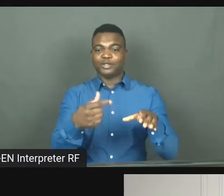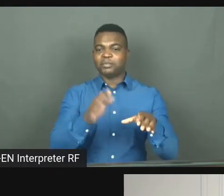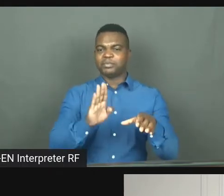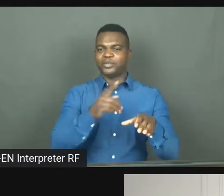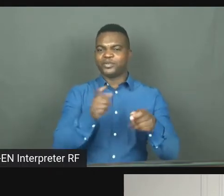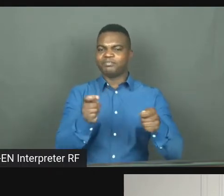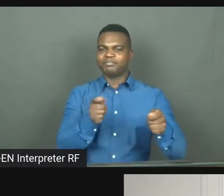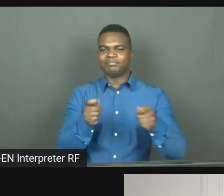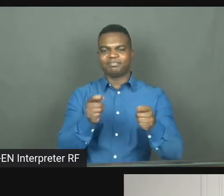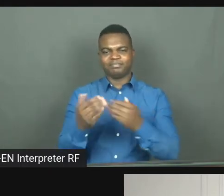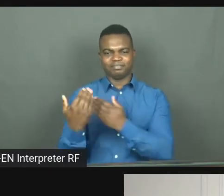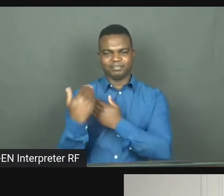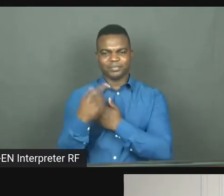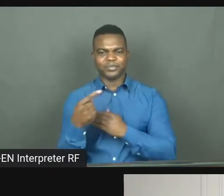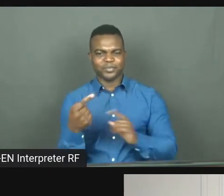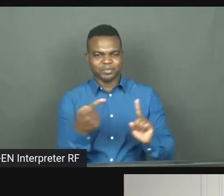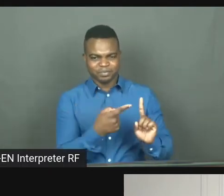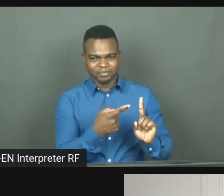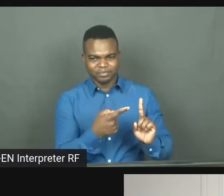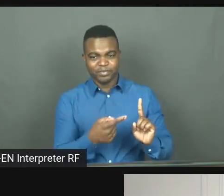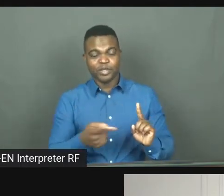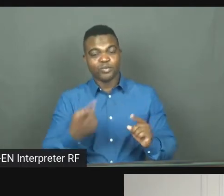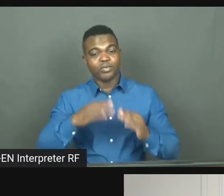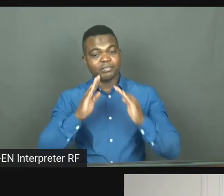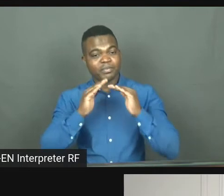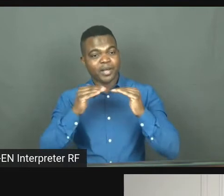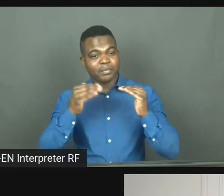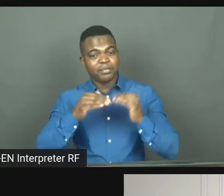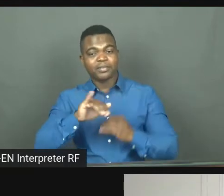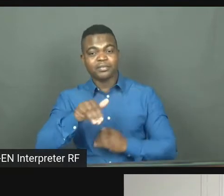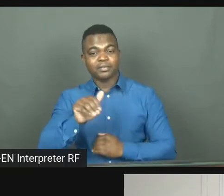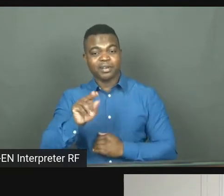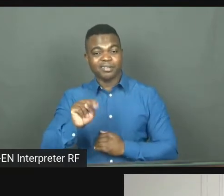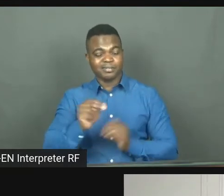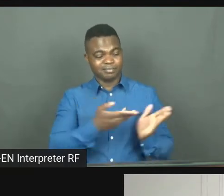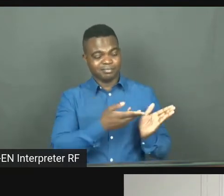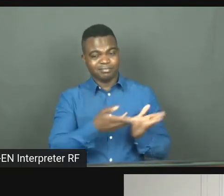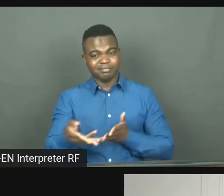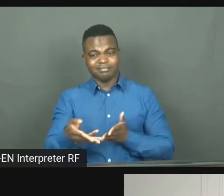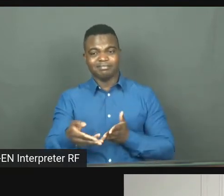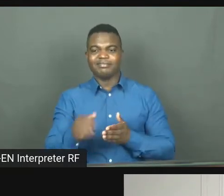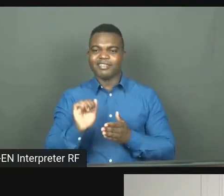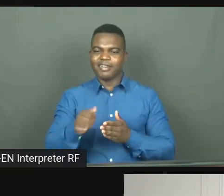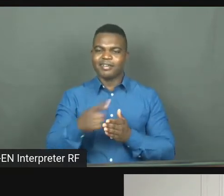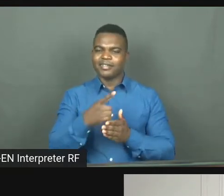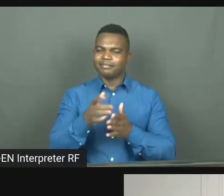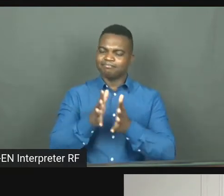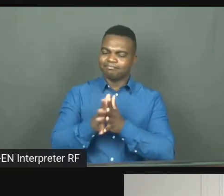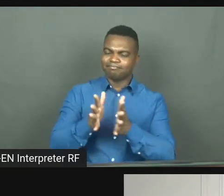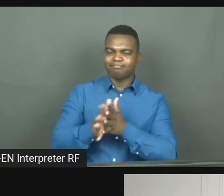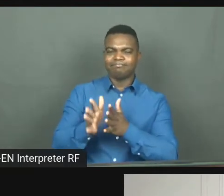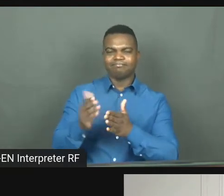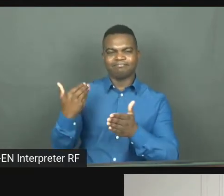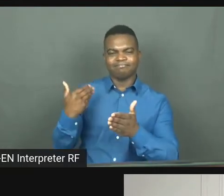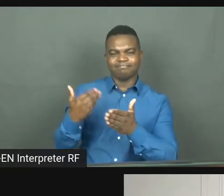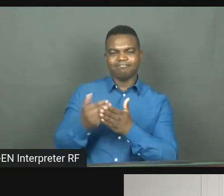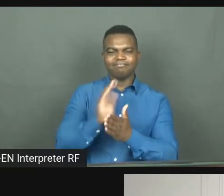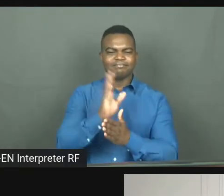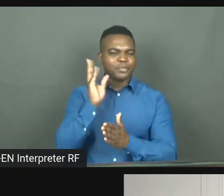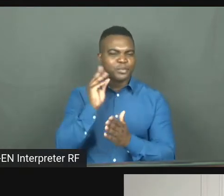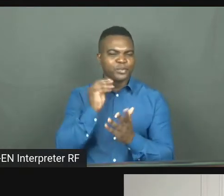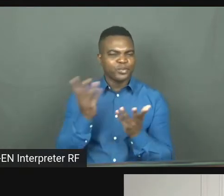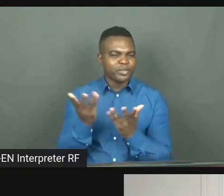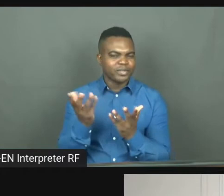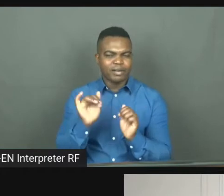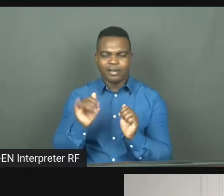inclusion. We're obviously super looking forward to hearing what Jan has to tell us or explain to us about